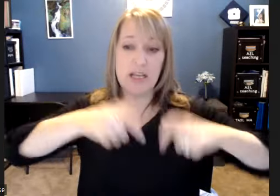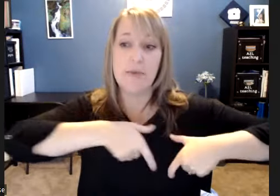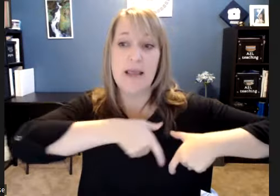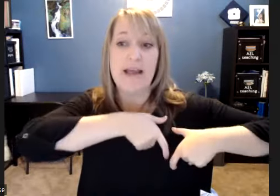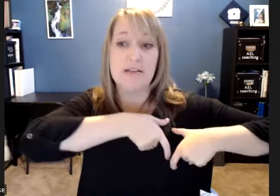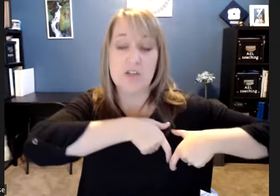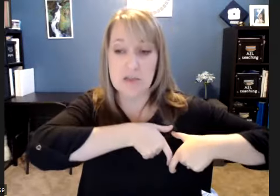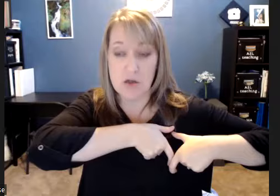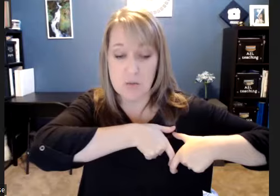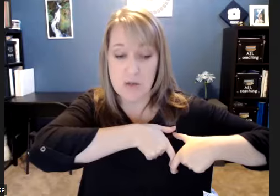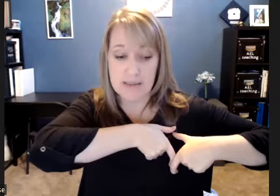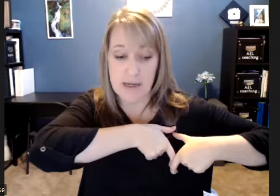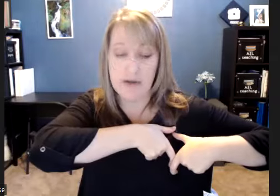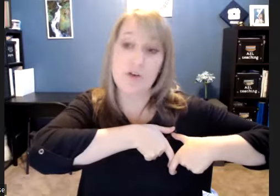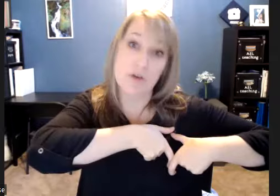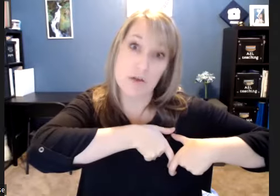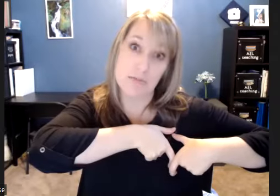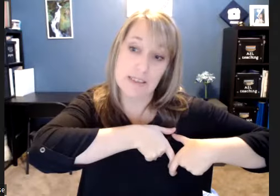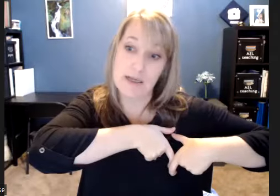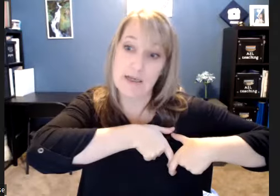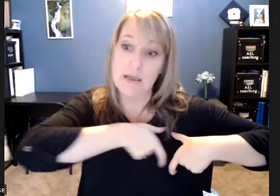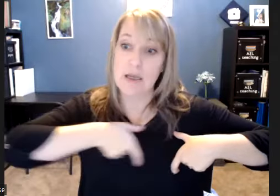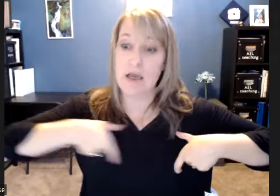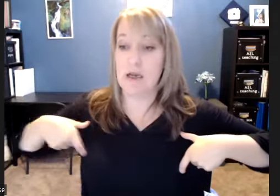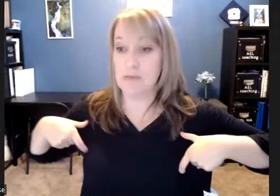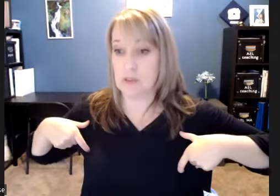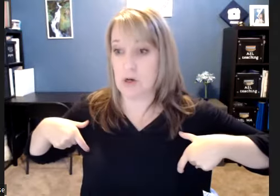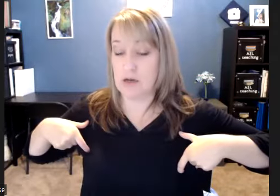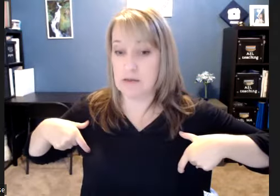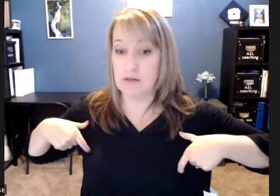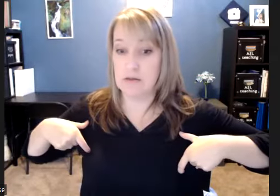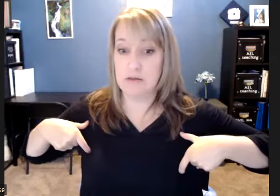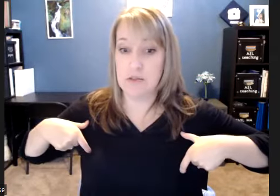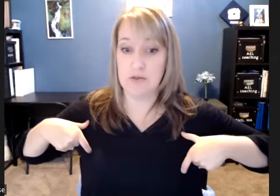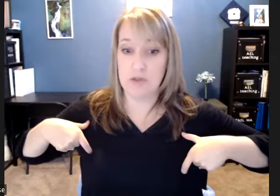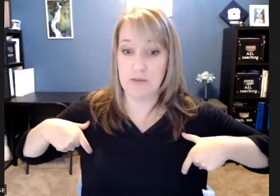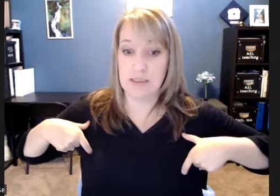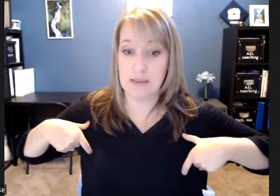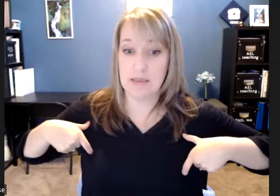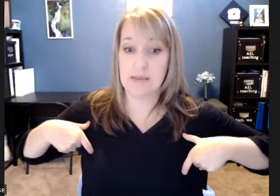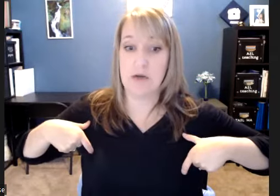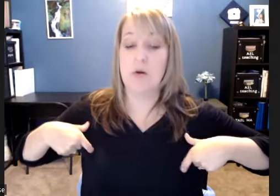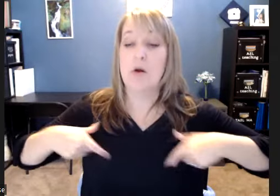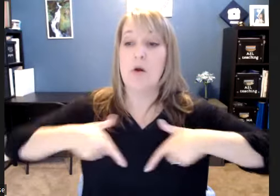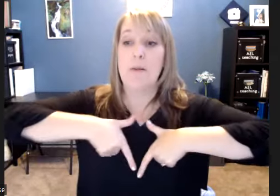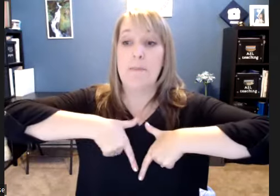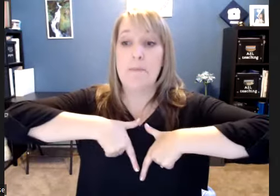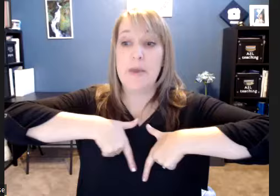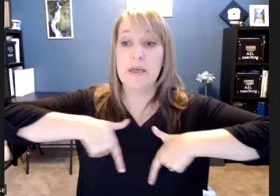shape, and it starts on one side, your non-dominant side, and comes across to your dominant side. So